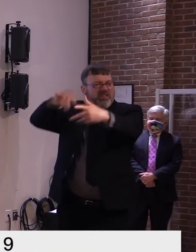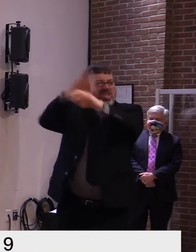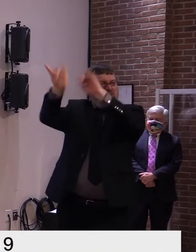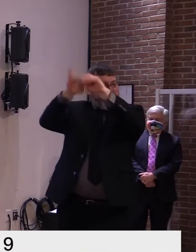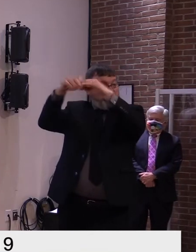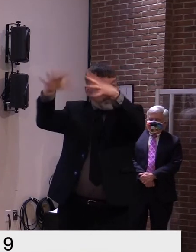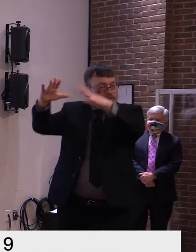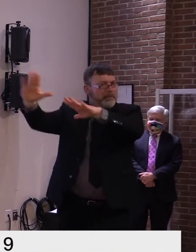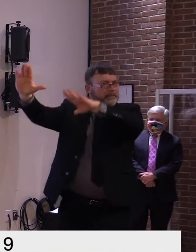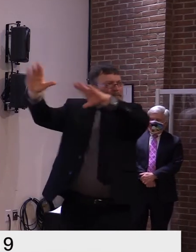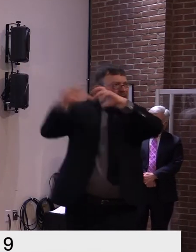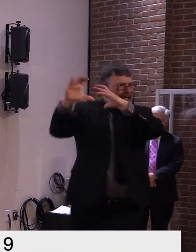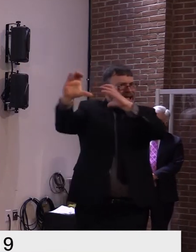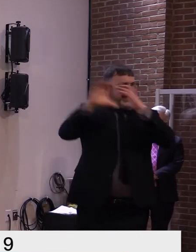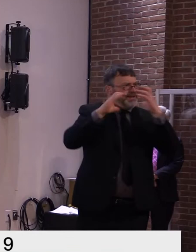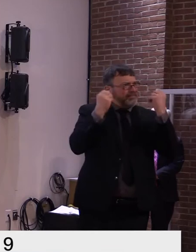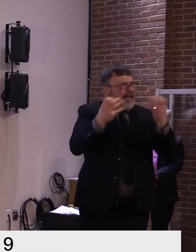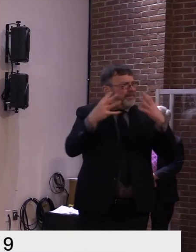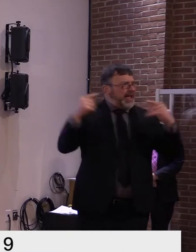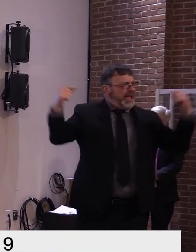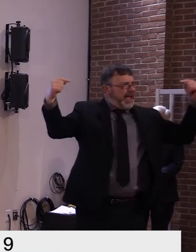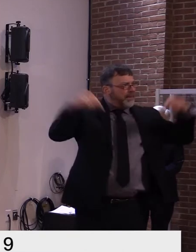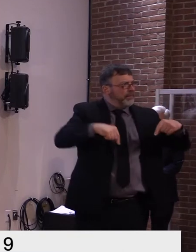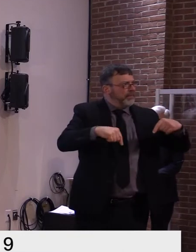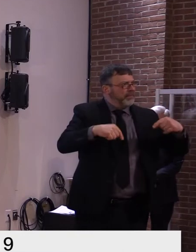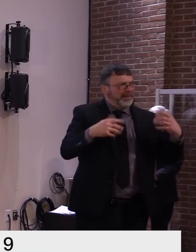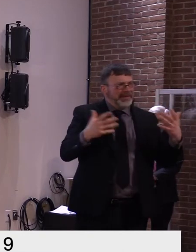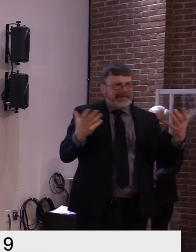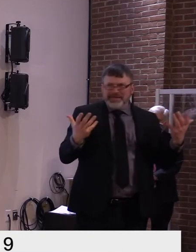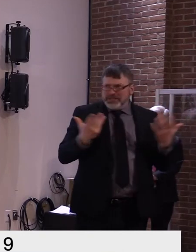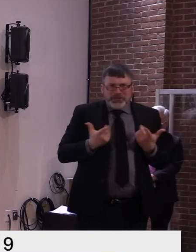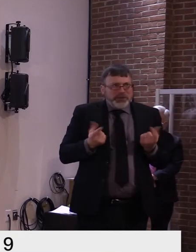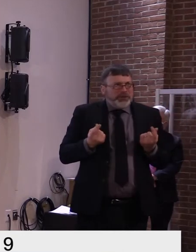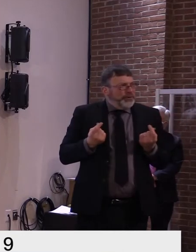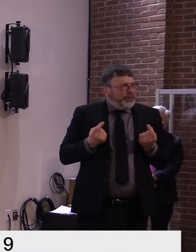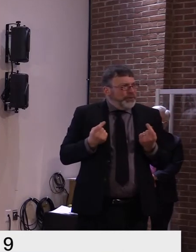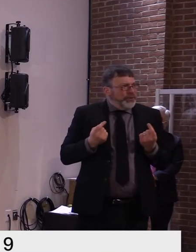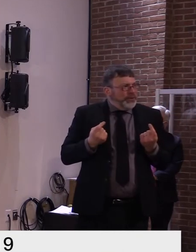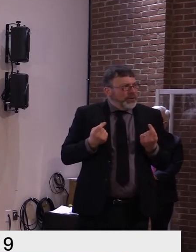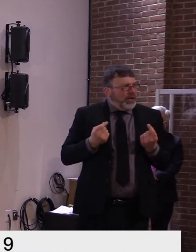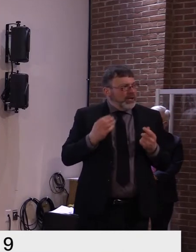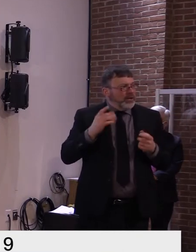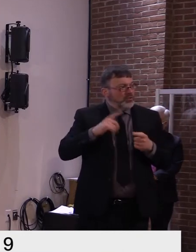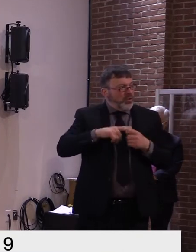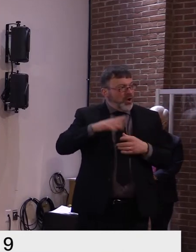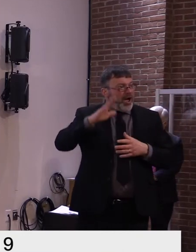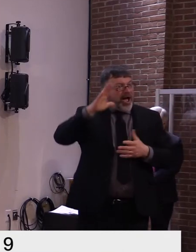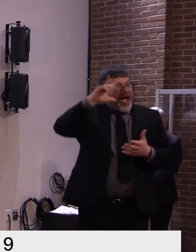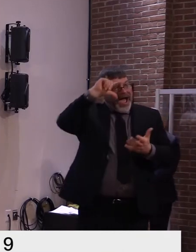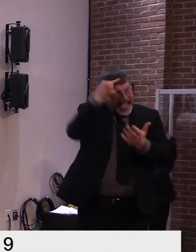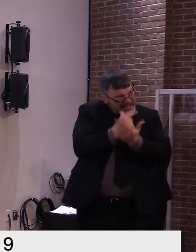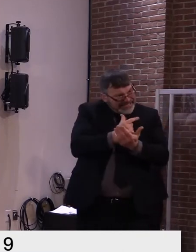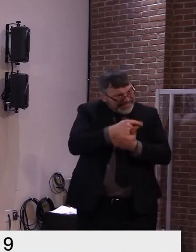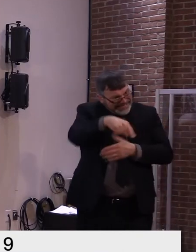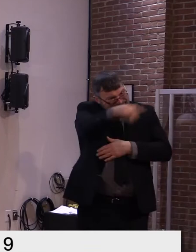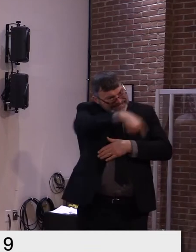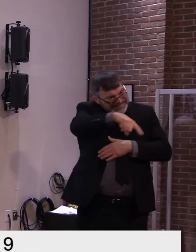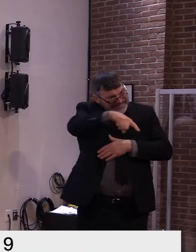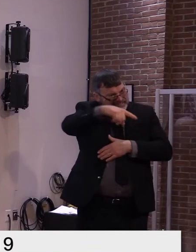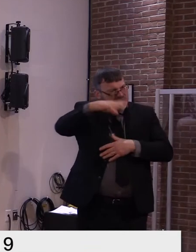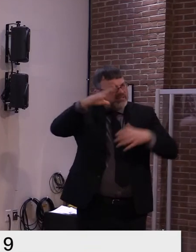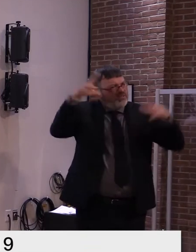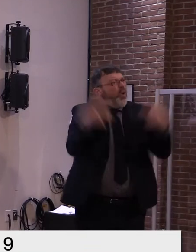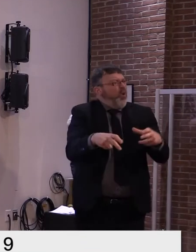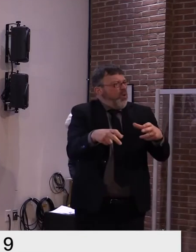Are you doing anything to ensure they are in quarantine? Can you assure Vermonters that they